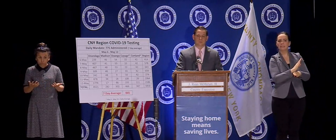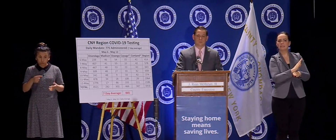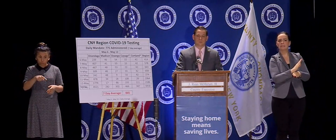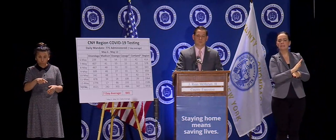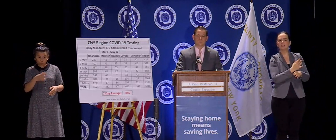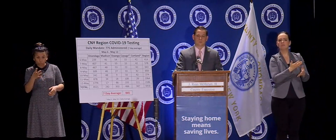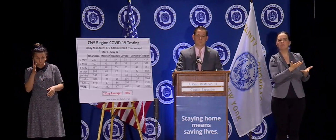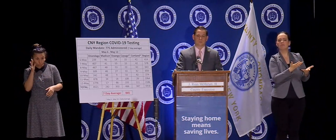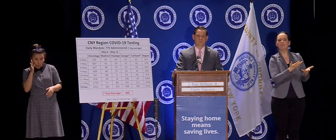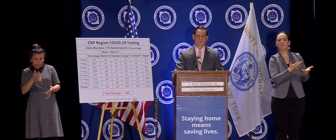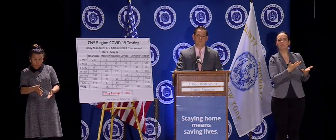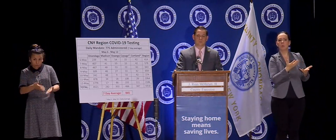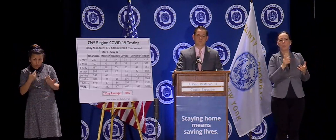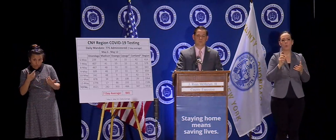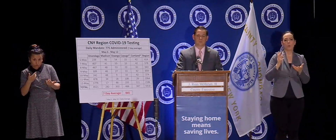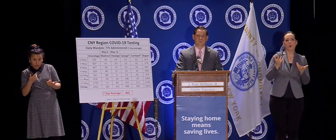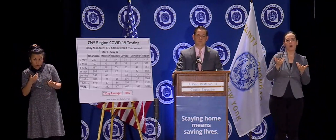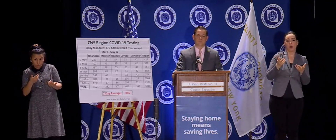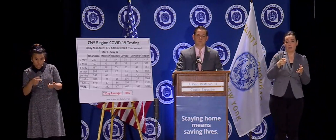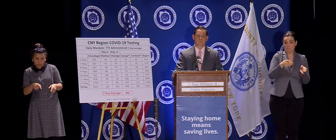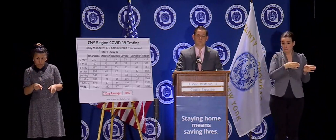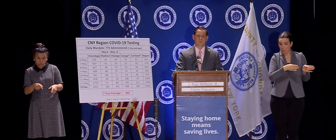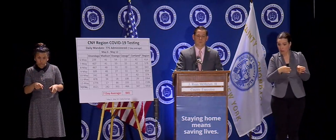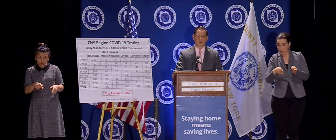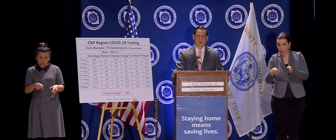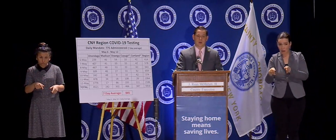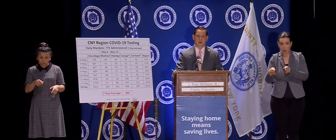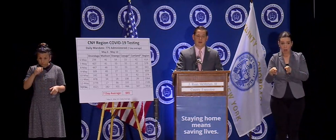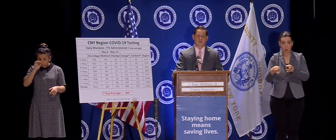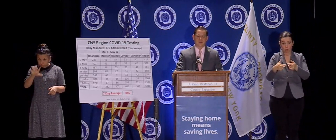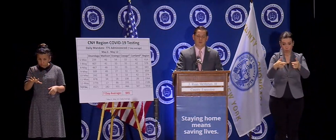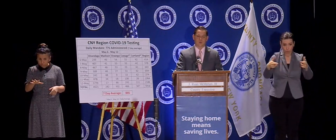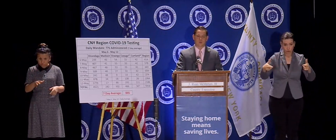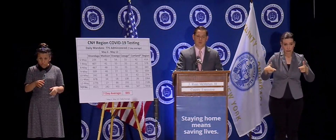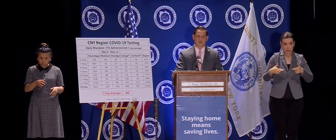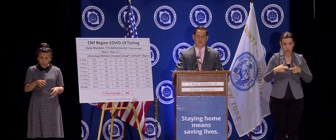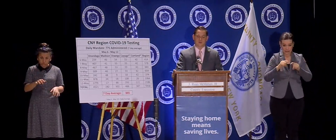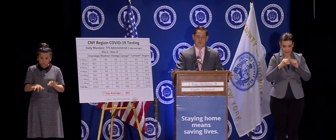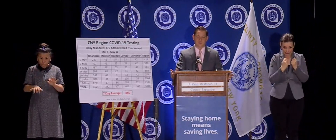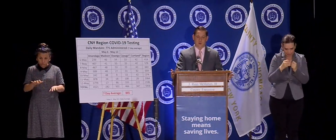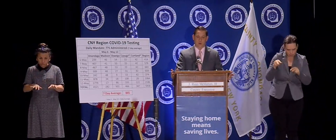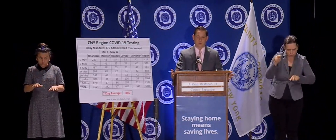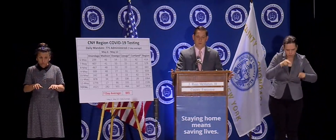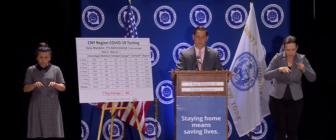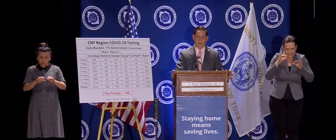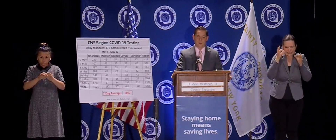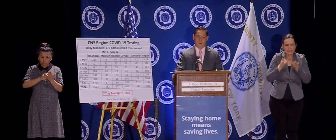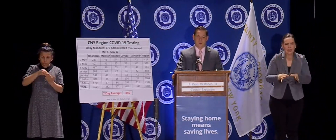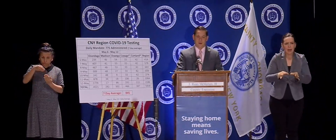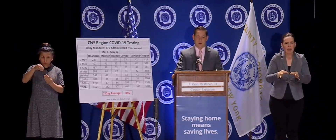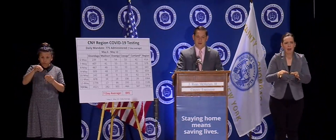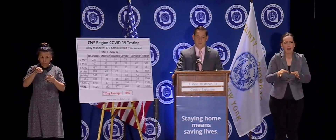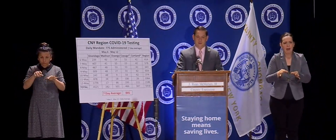you can go Saturday, you can go Sunday, you can go Monday? I think once we get through phase 4,